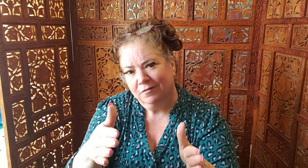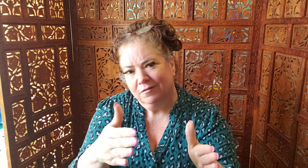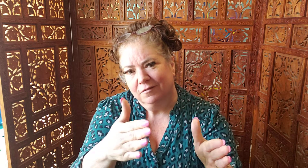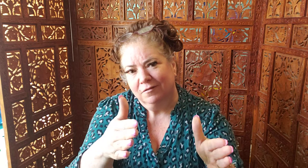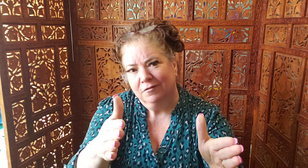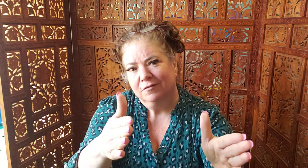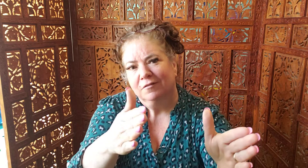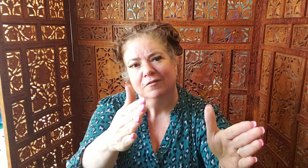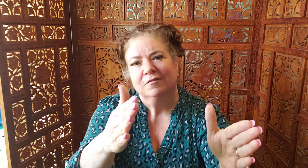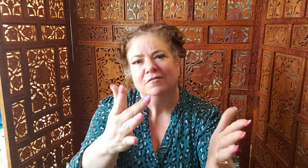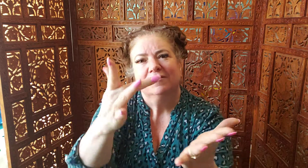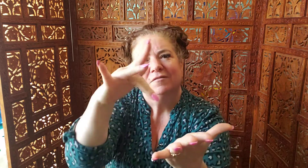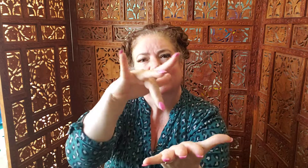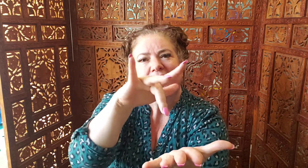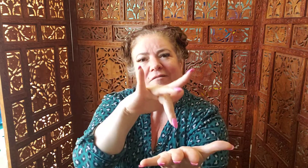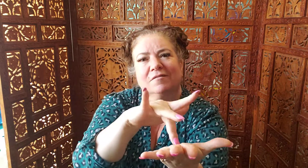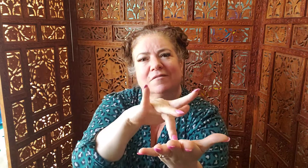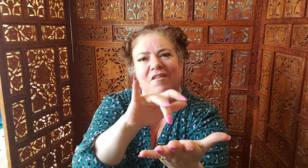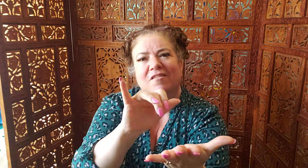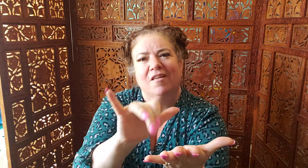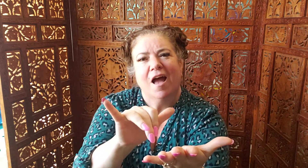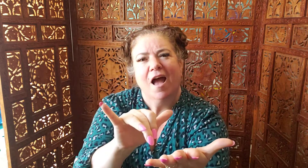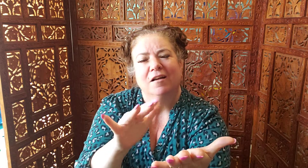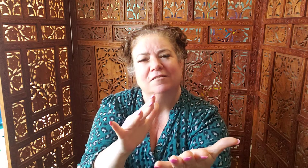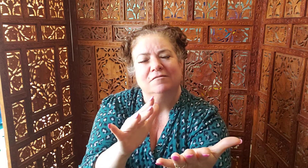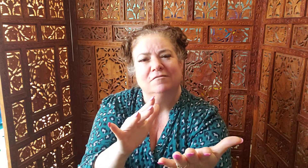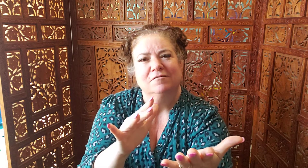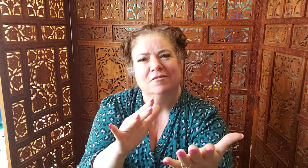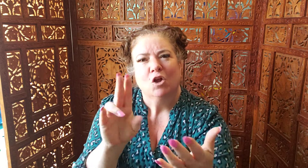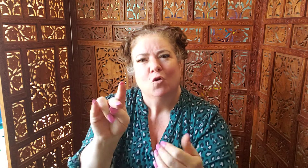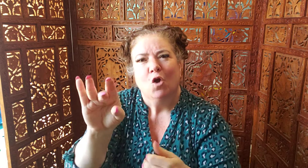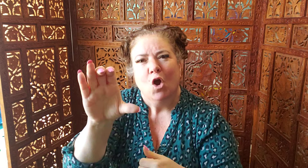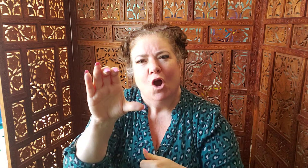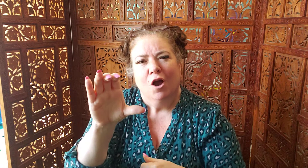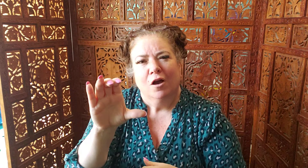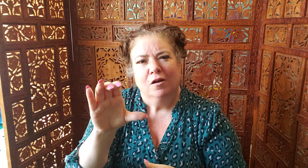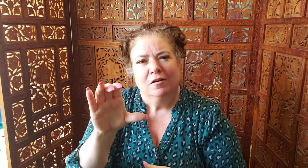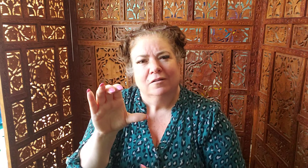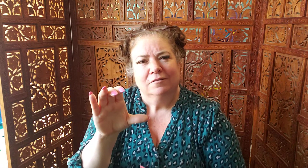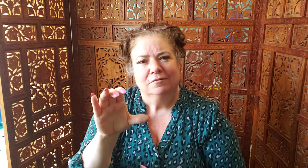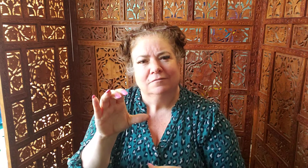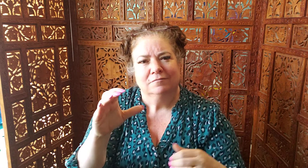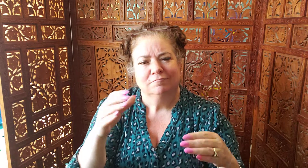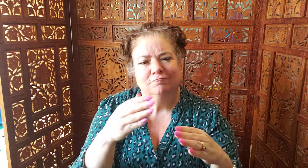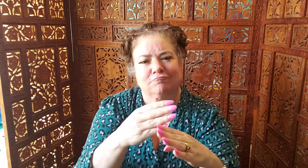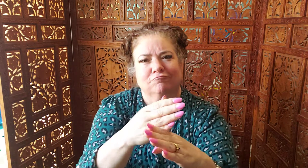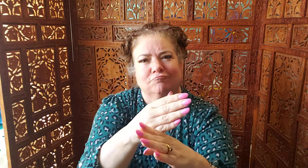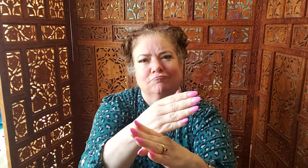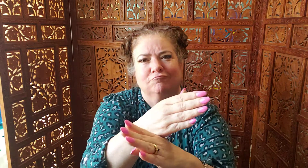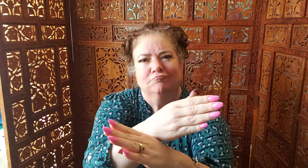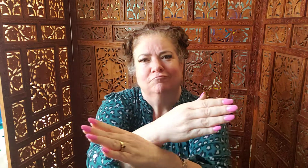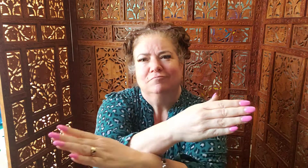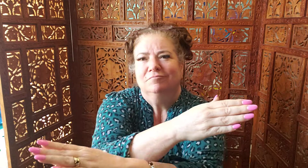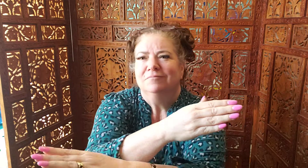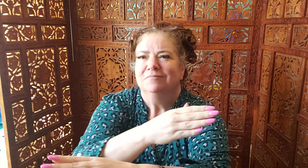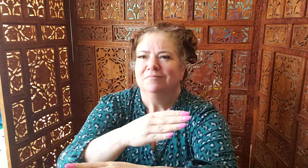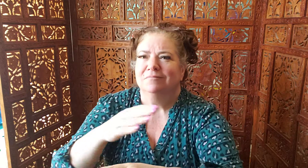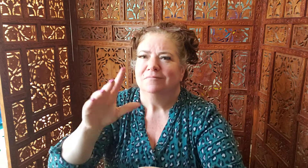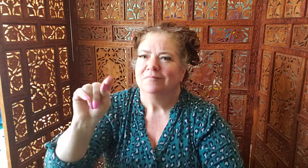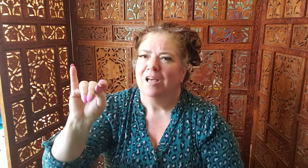thoroughfare. It's the part of little old New York that runs into